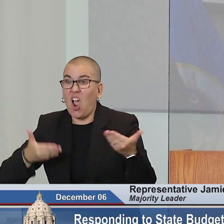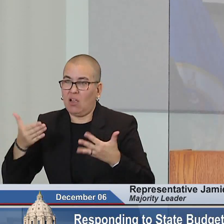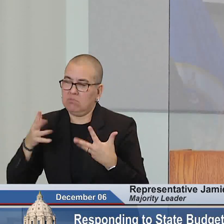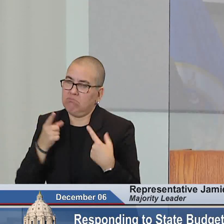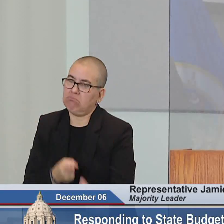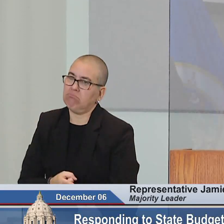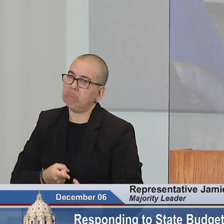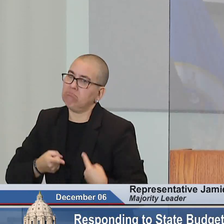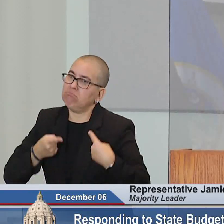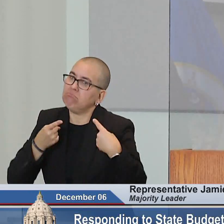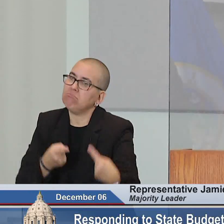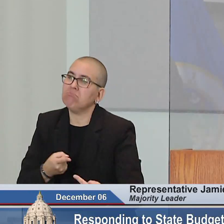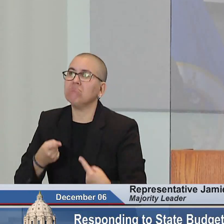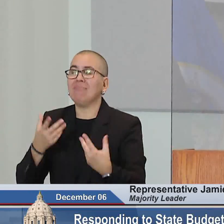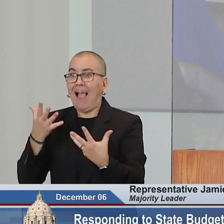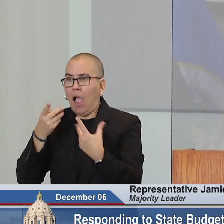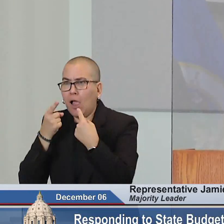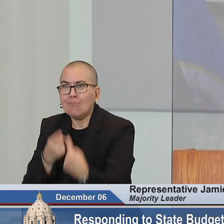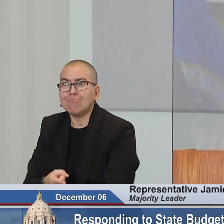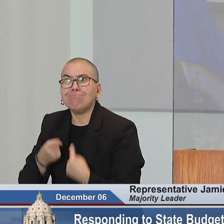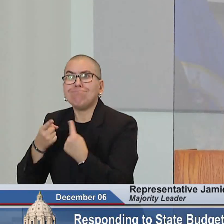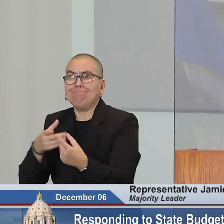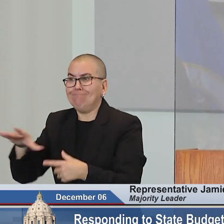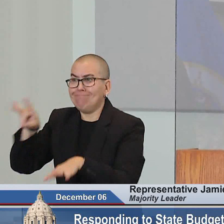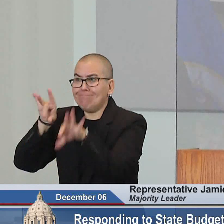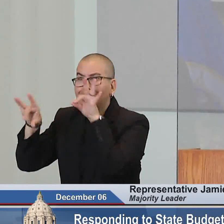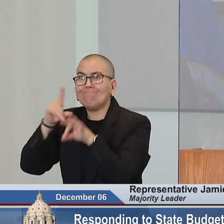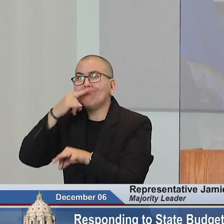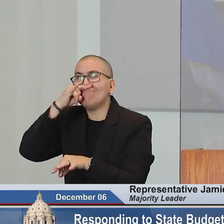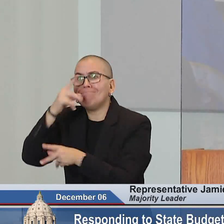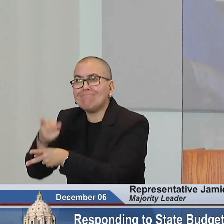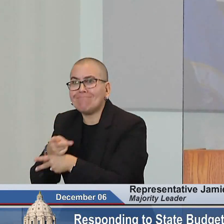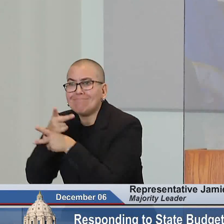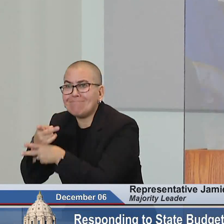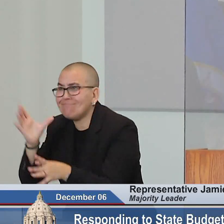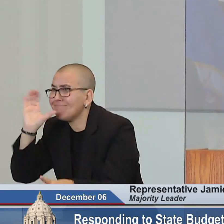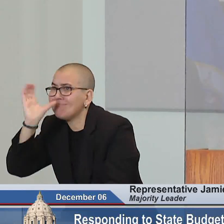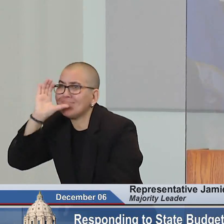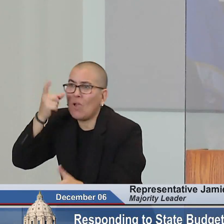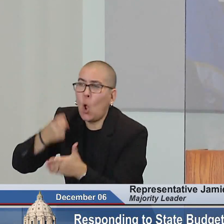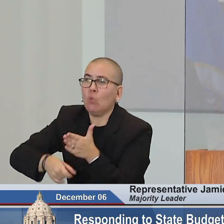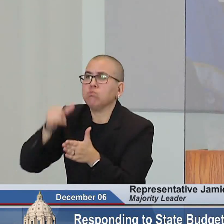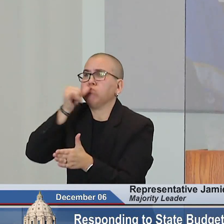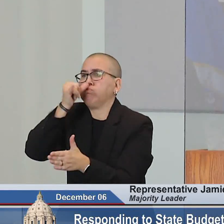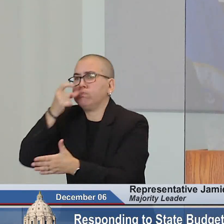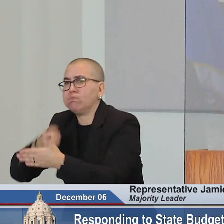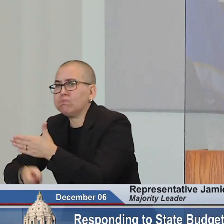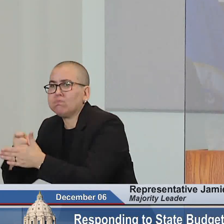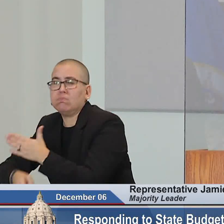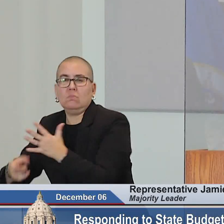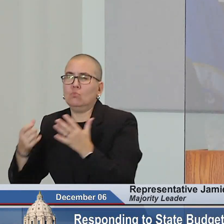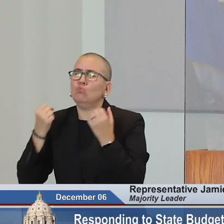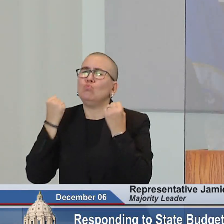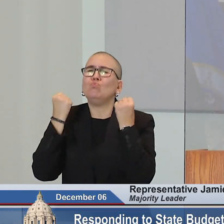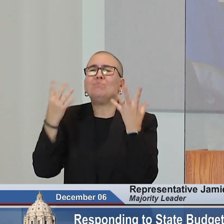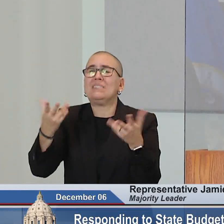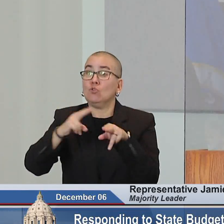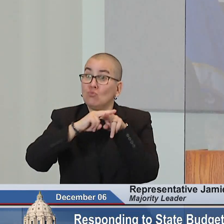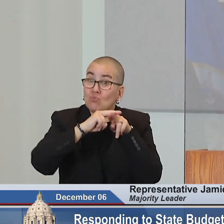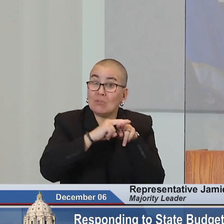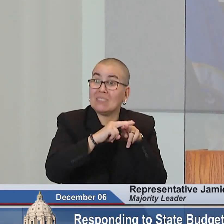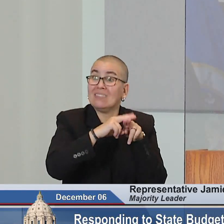transportation, and workforce needs. Too many workers still have to choose between a paycheck or taking time to care for themselves or their families.